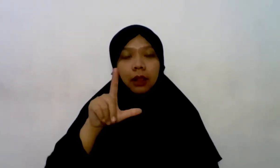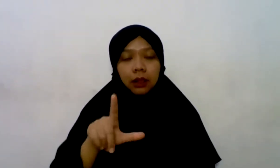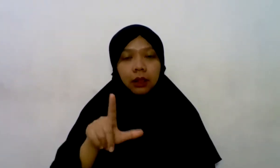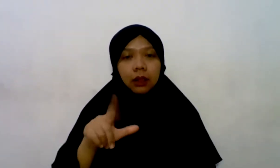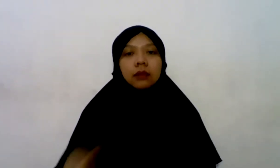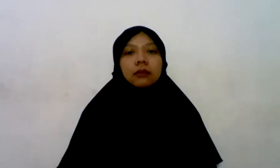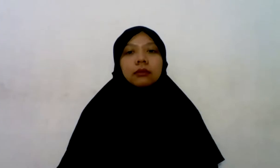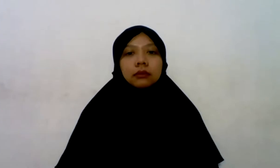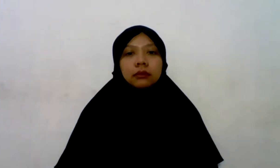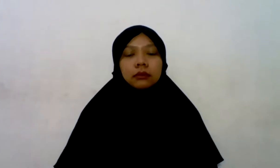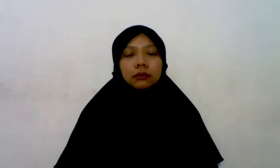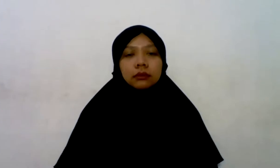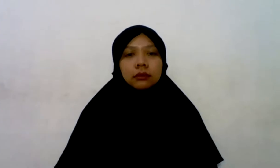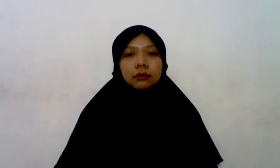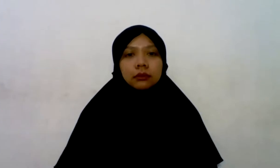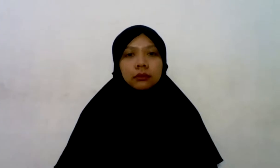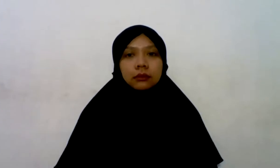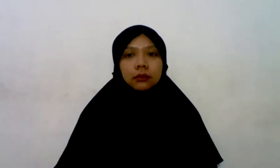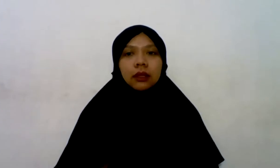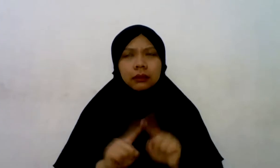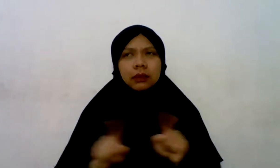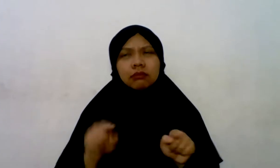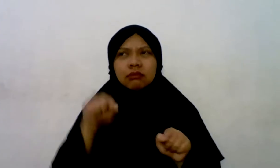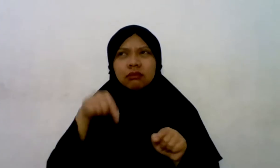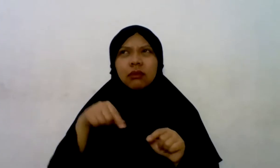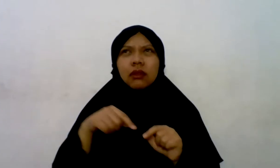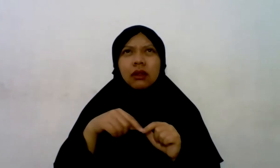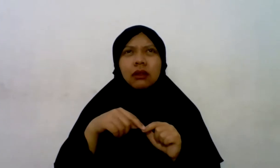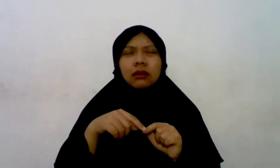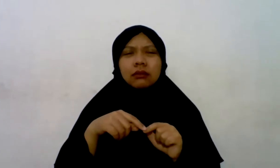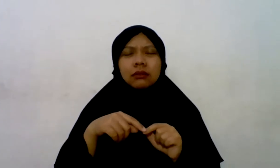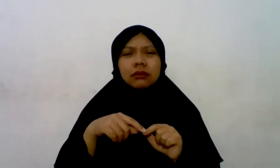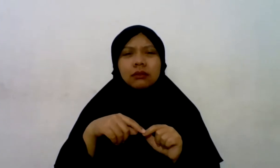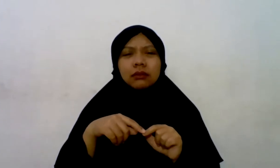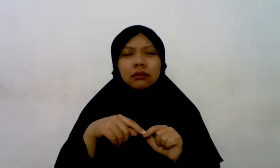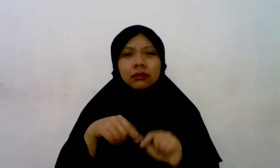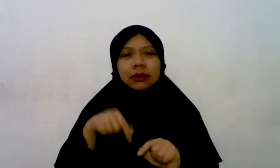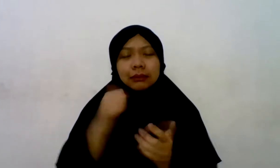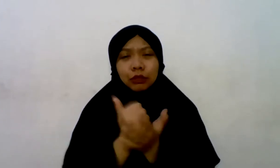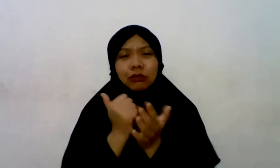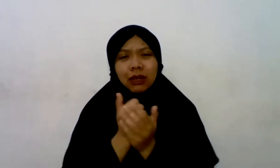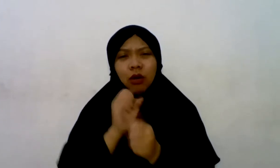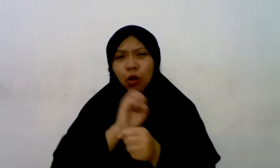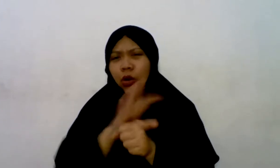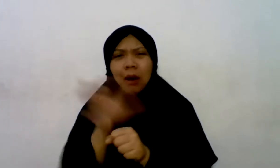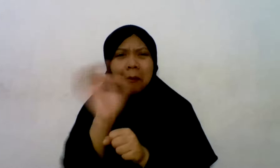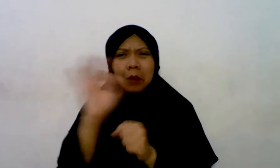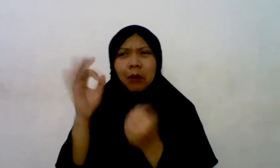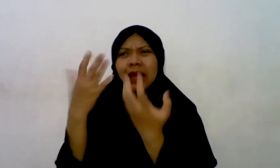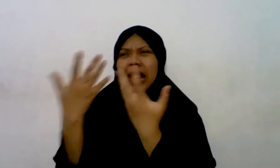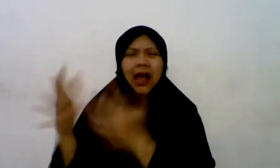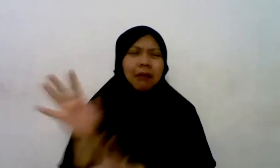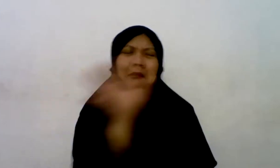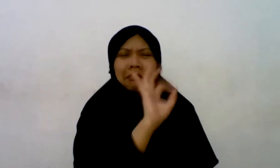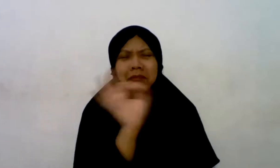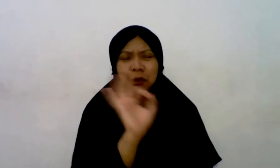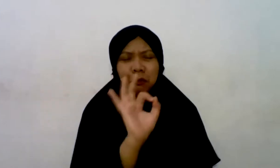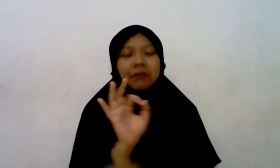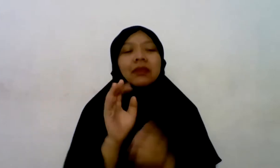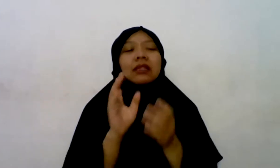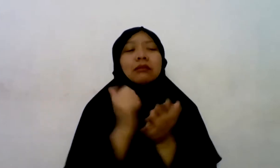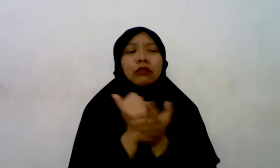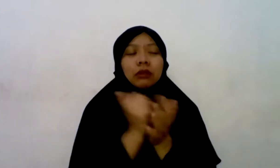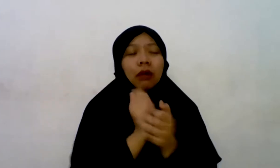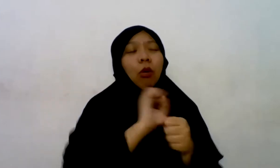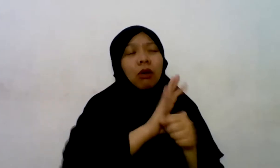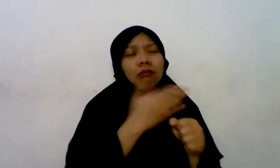sky, so it's already finished. So it's quite challenging to ensure them that the virus is surrounding them. And one